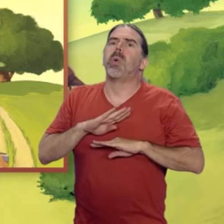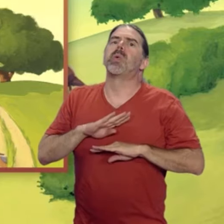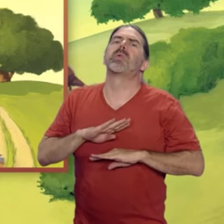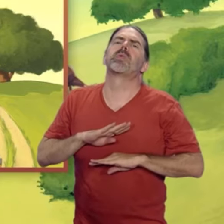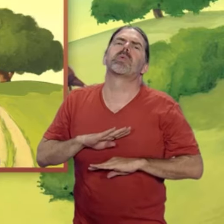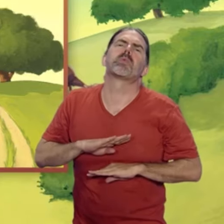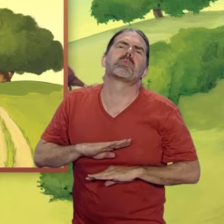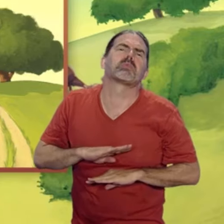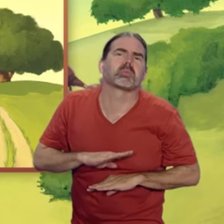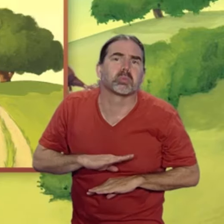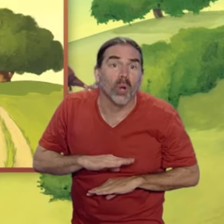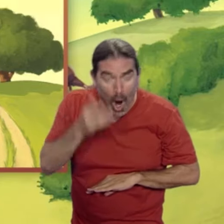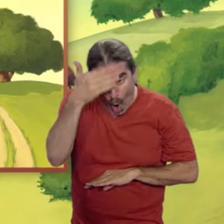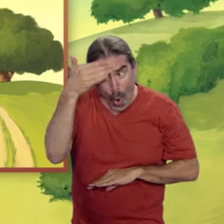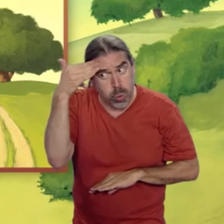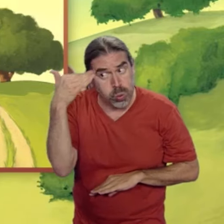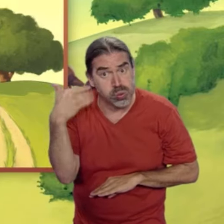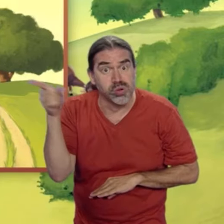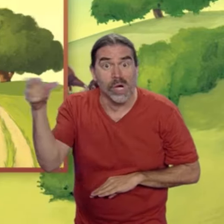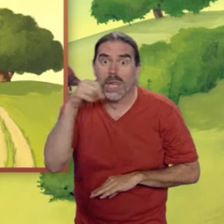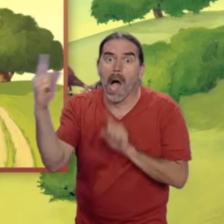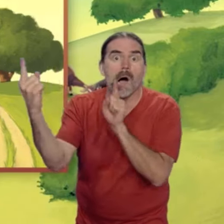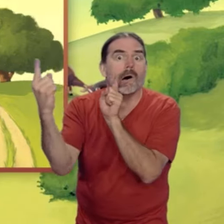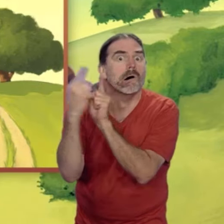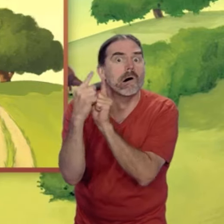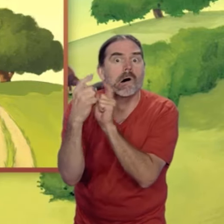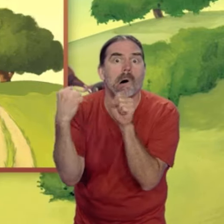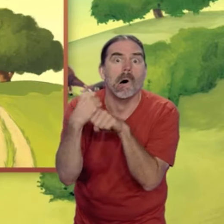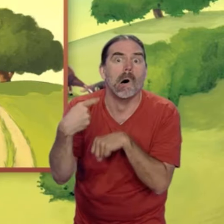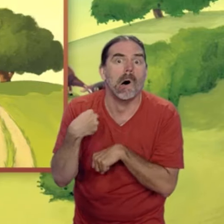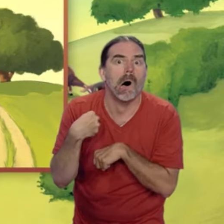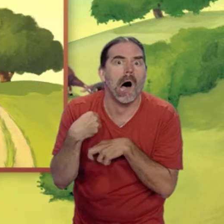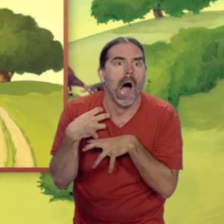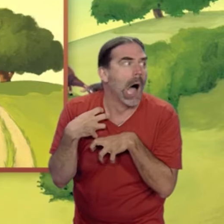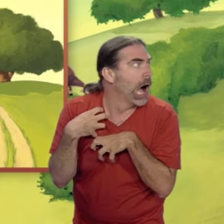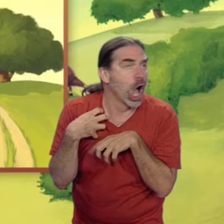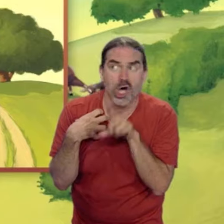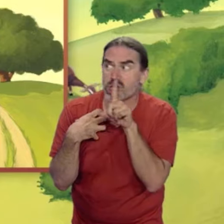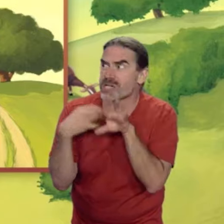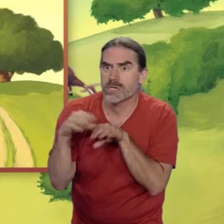The troll was secretly very glad that the big billy goat Gruff had not stayed to fight.